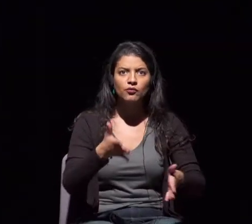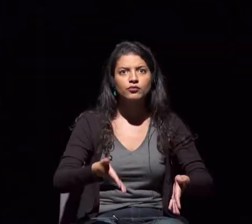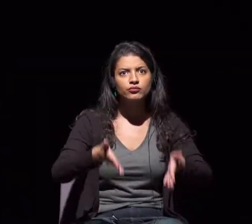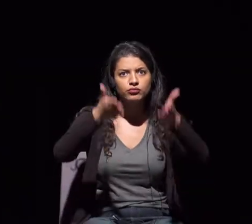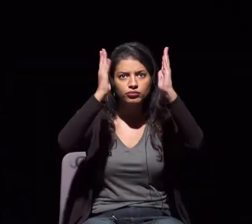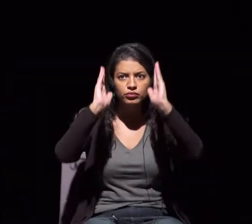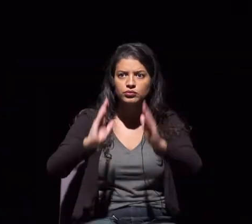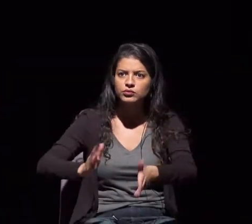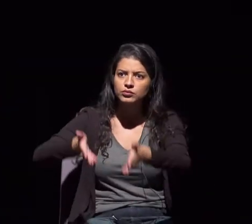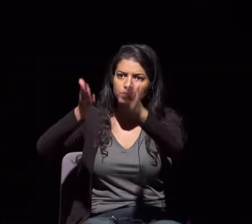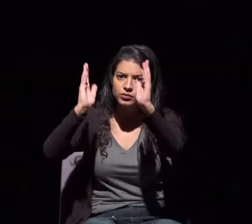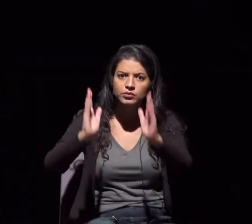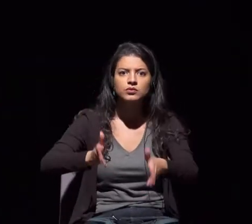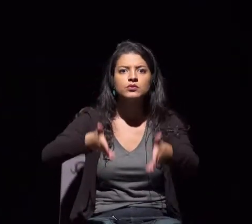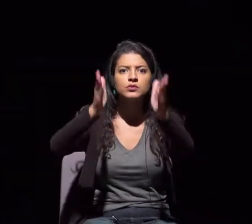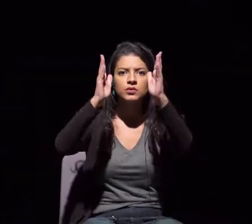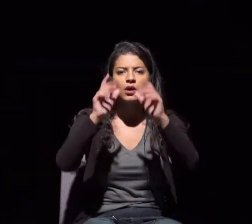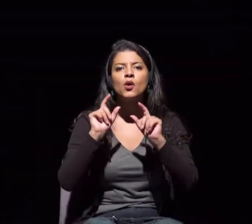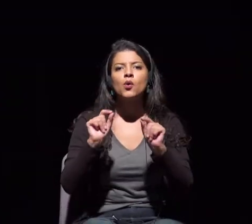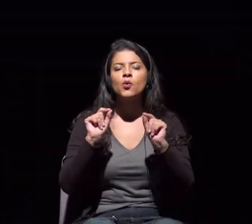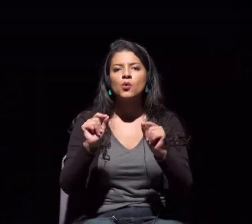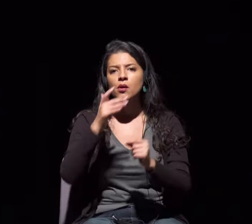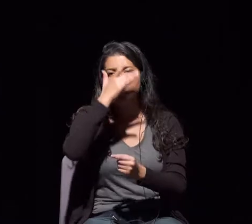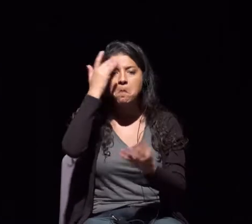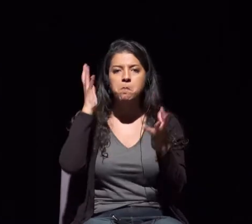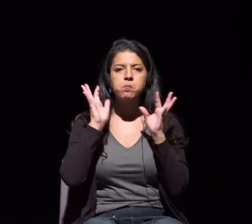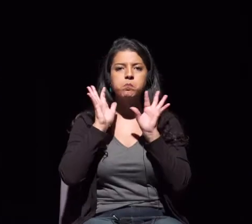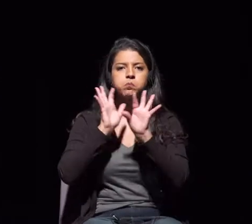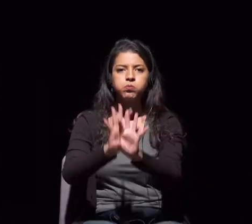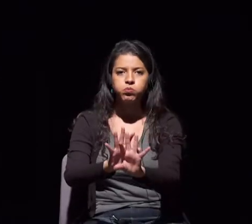how absence can represent something, you know,